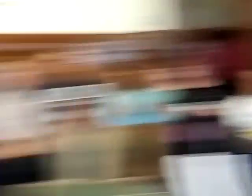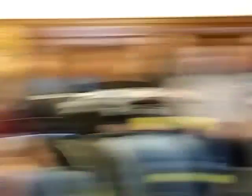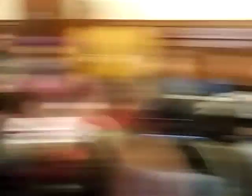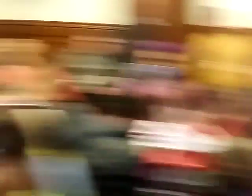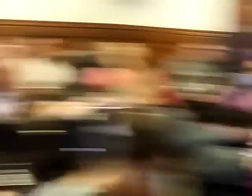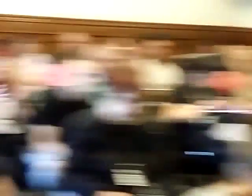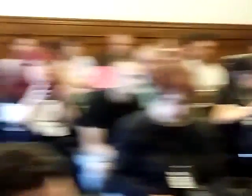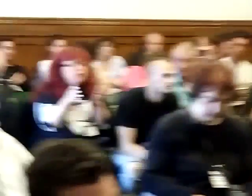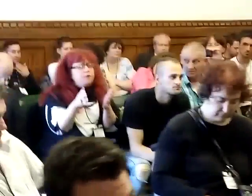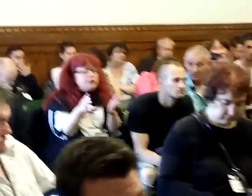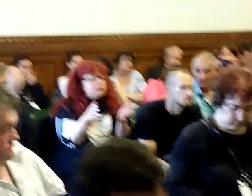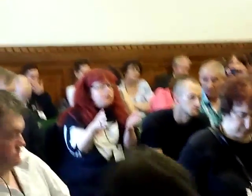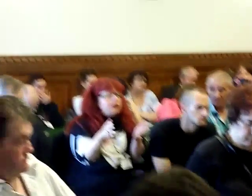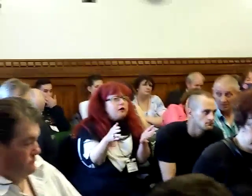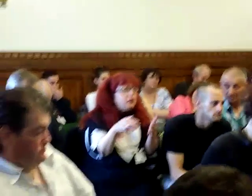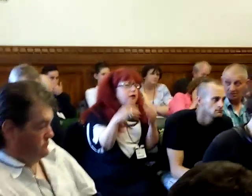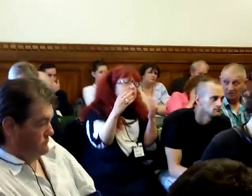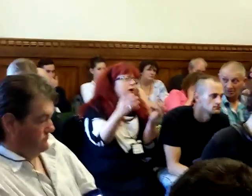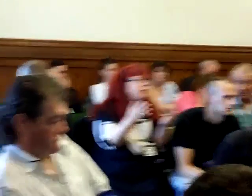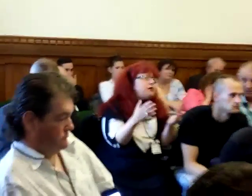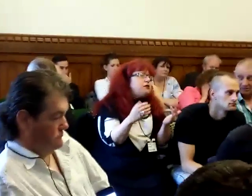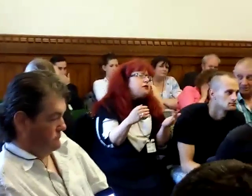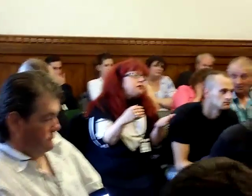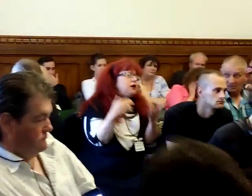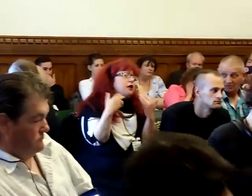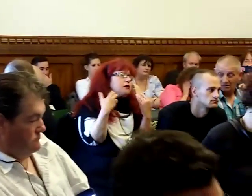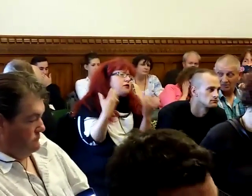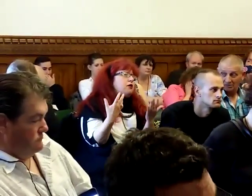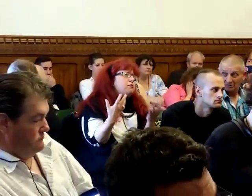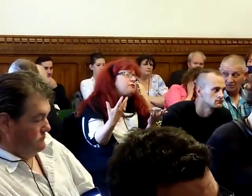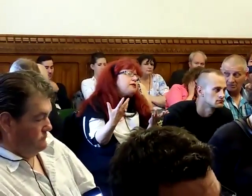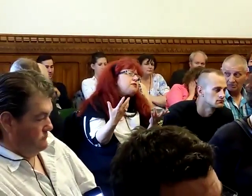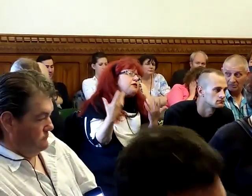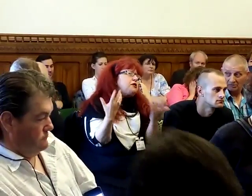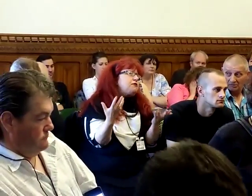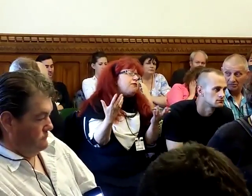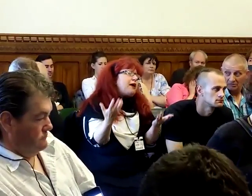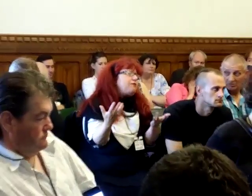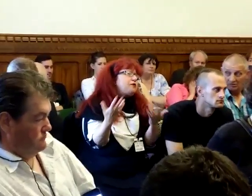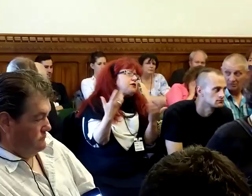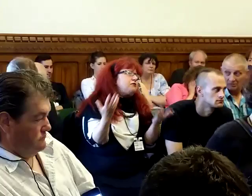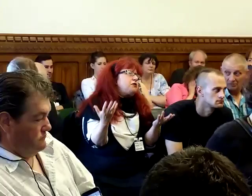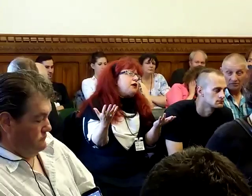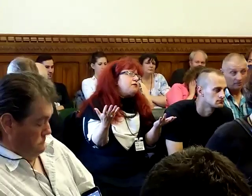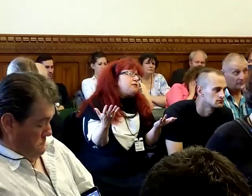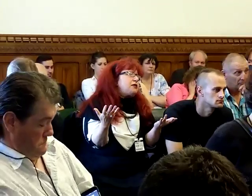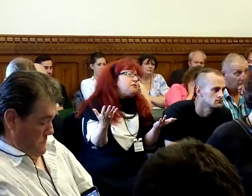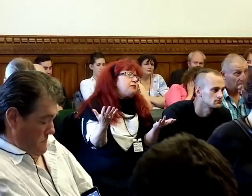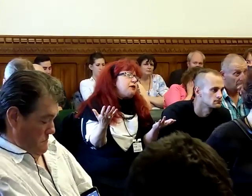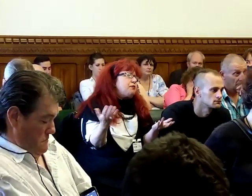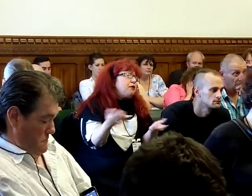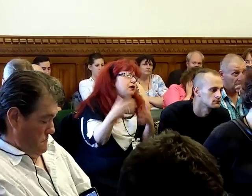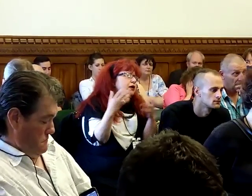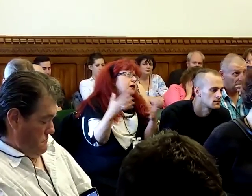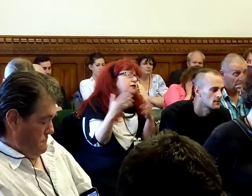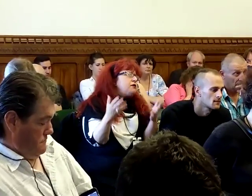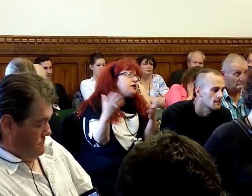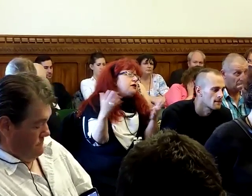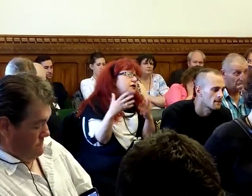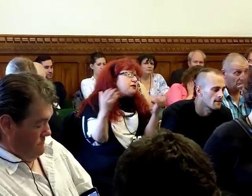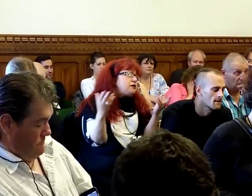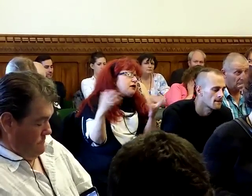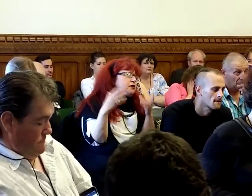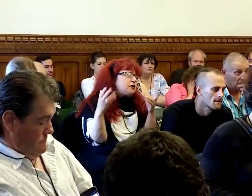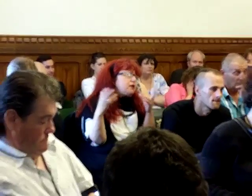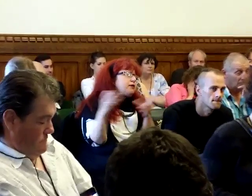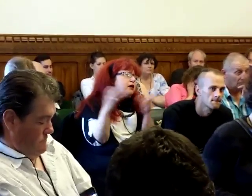mentioned in Norfolk somewhere, their mindset is, it's not our responsibility to pay for the social lives of disabled people. They kind